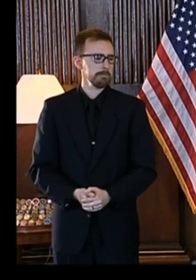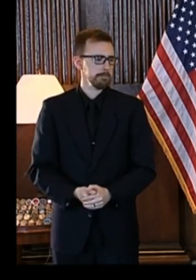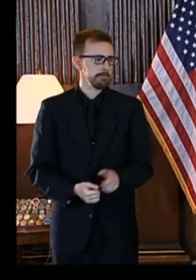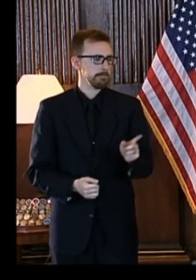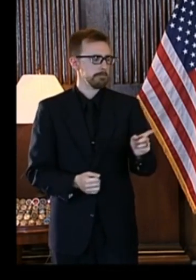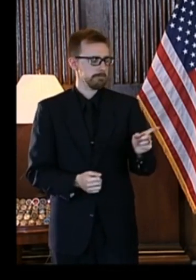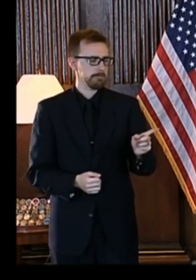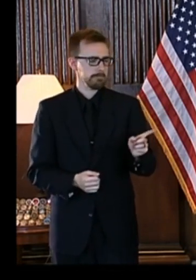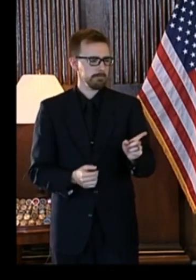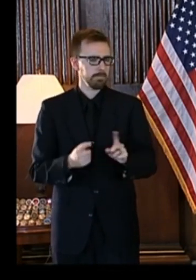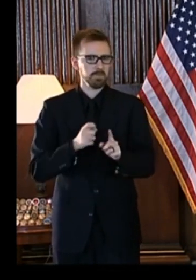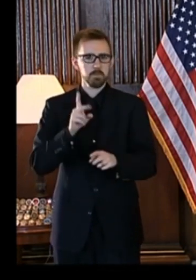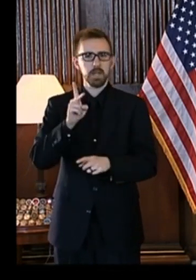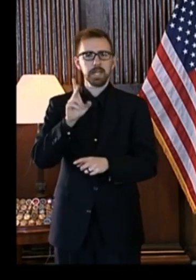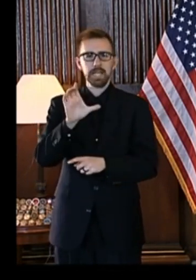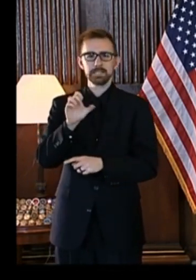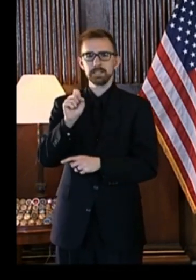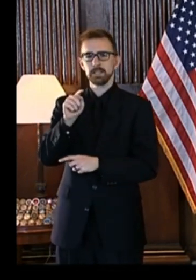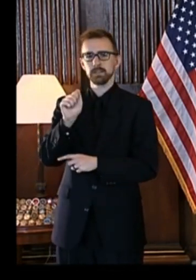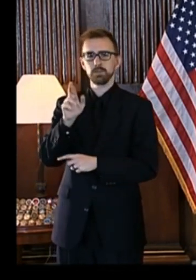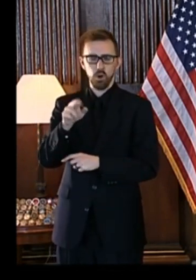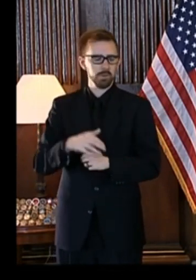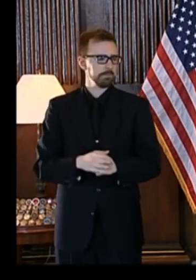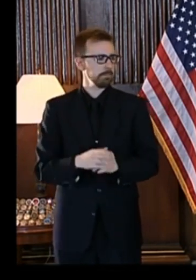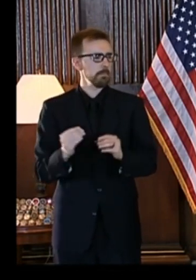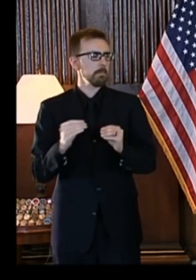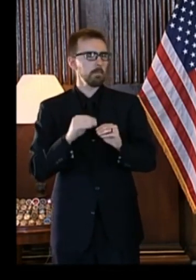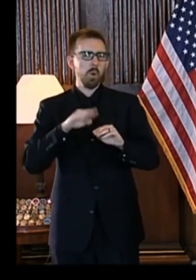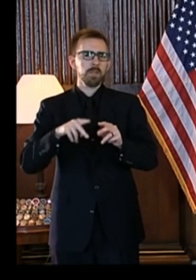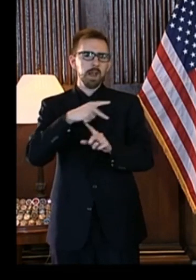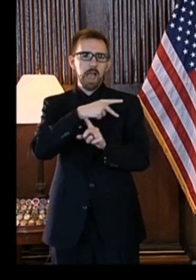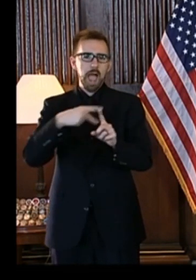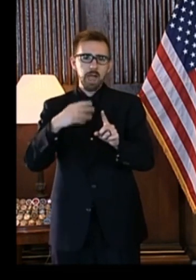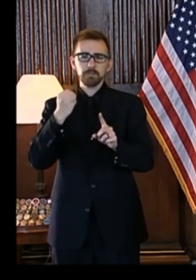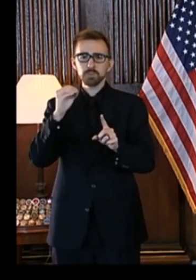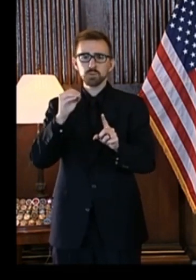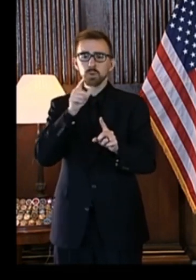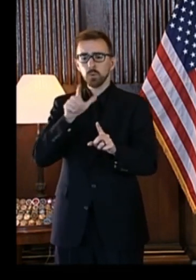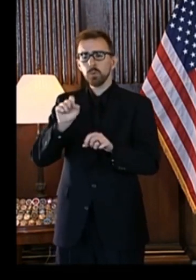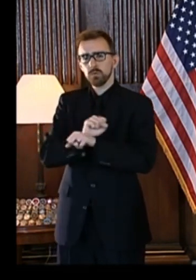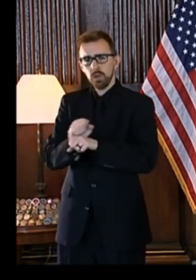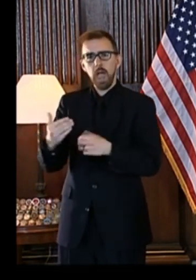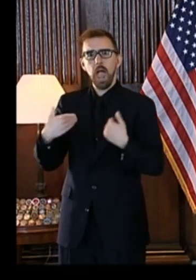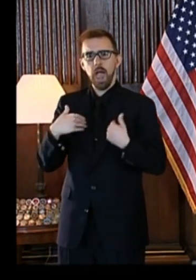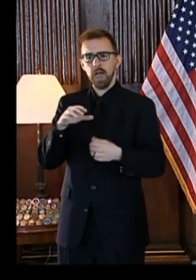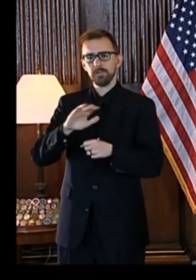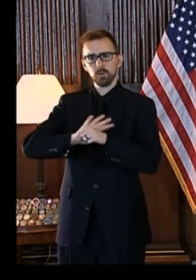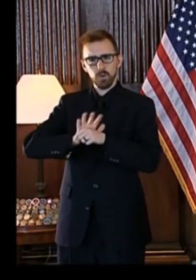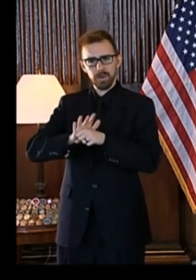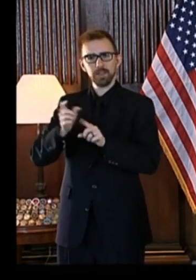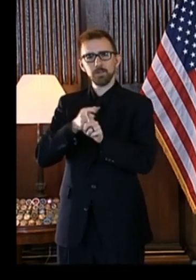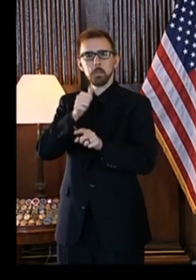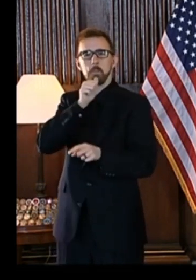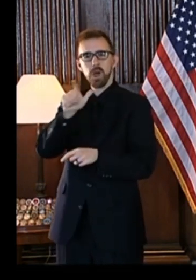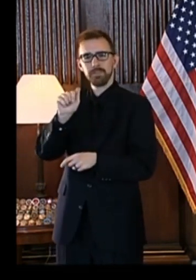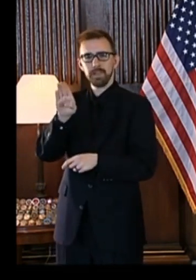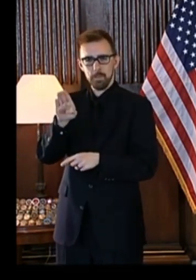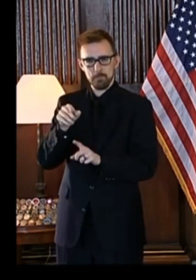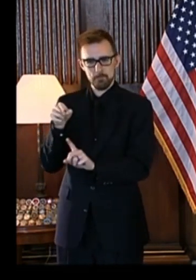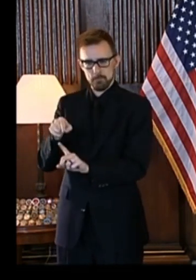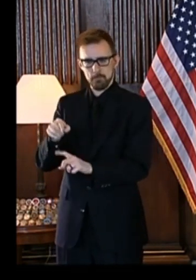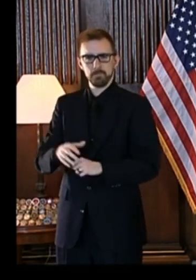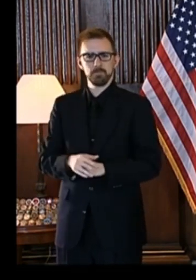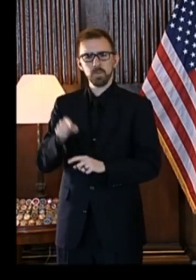This is from Jason Hancock, the Kansas City Star. More than half of Missouri positive COVID-19 tests have come from the private lab. Because